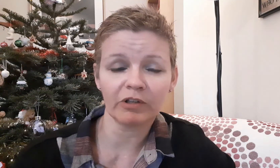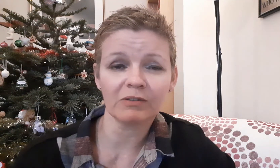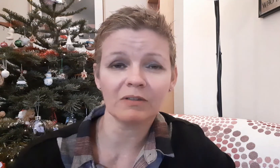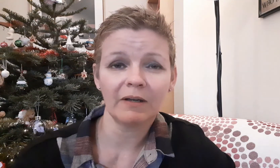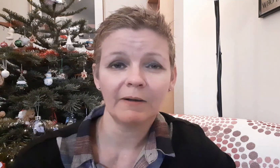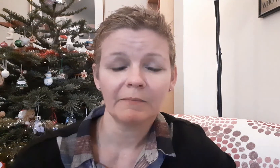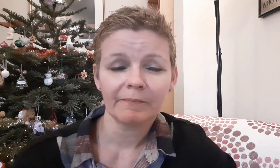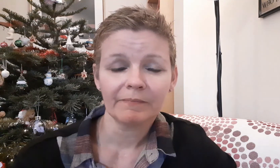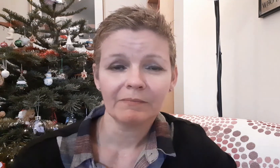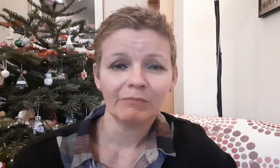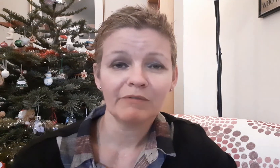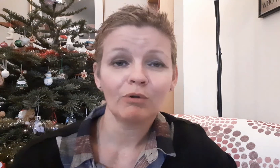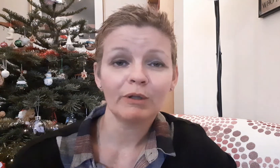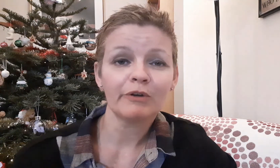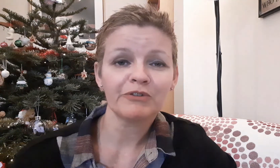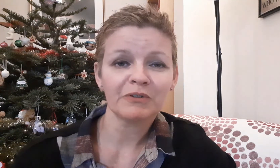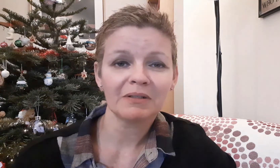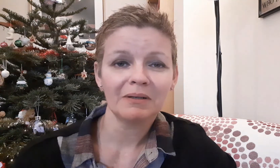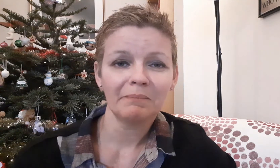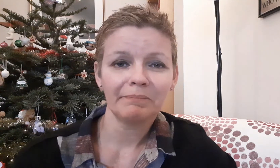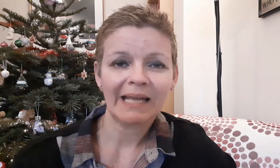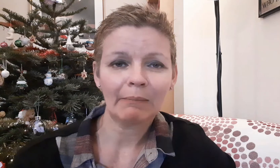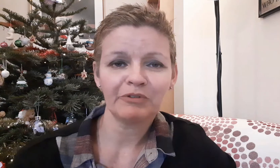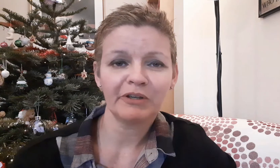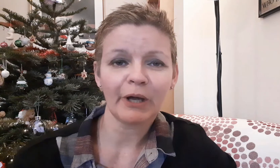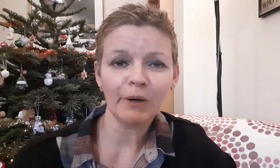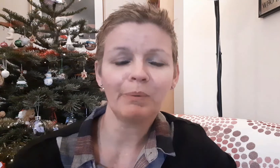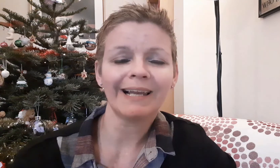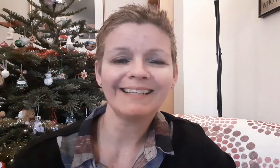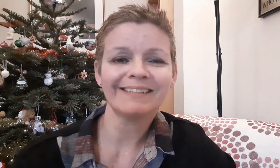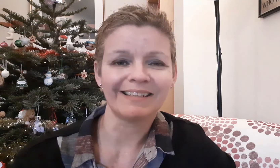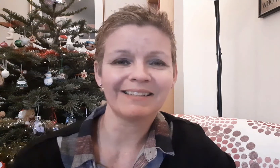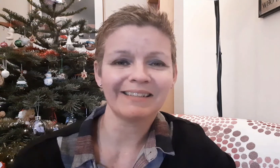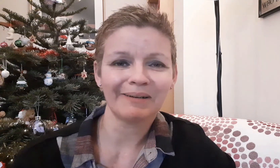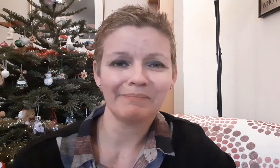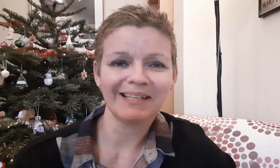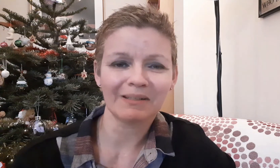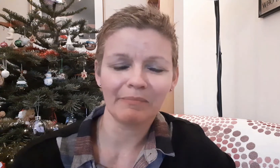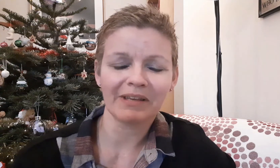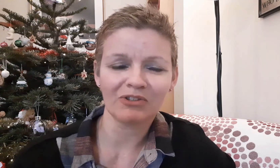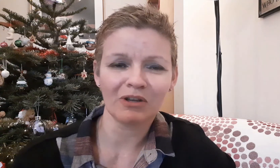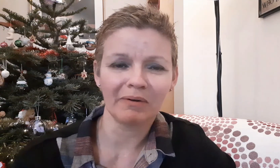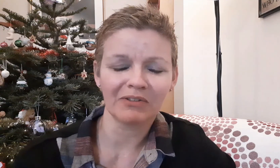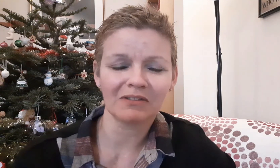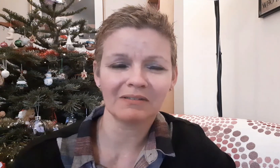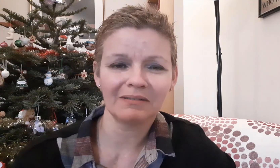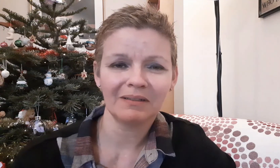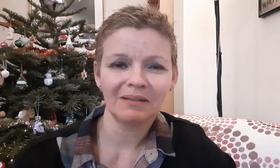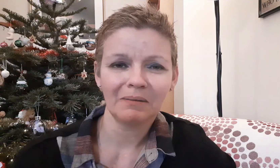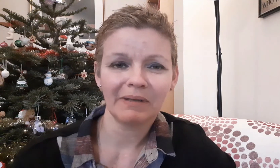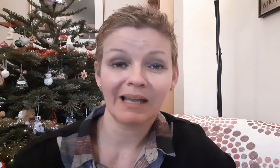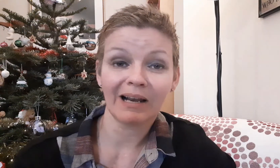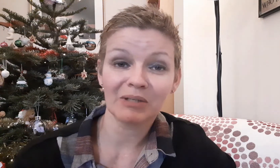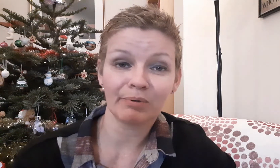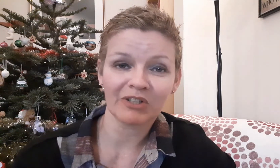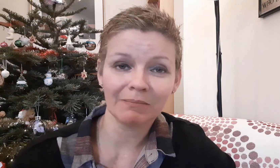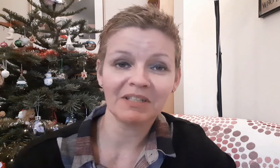buildings. We have all lost being able to go places that mean something to us, being in close proximity to